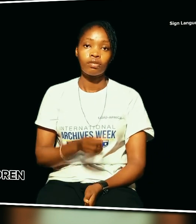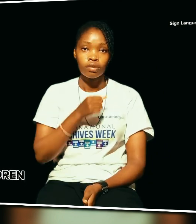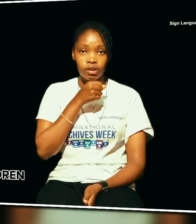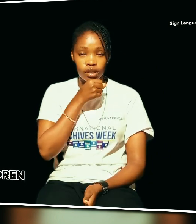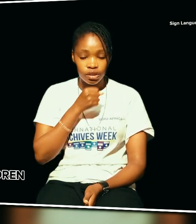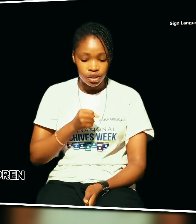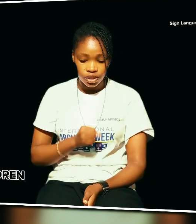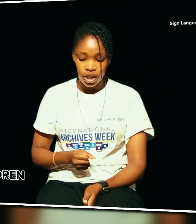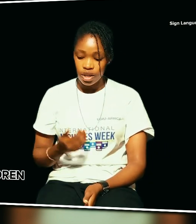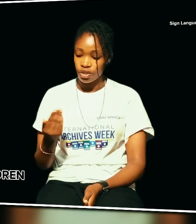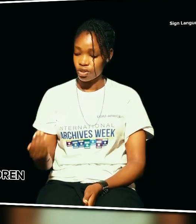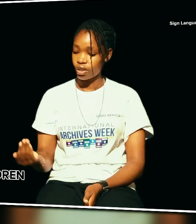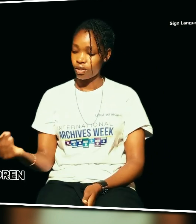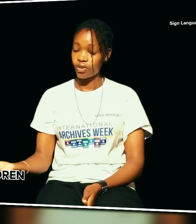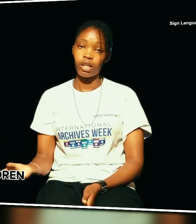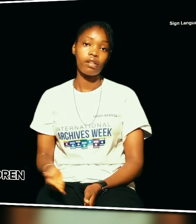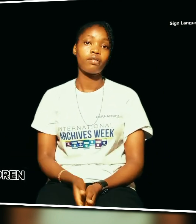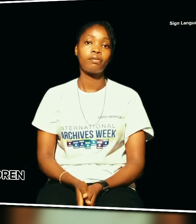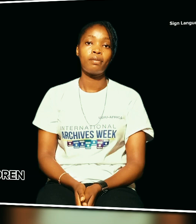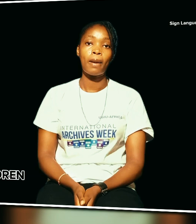Grandchildren.